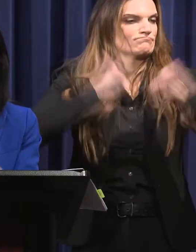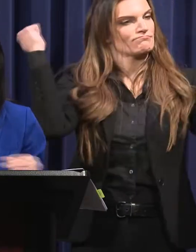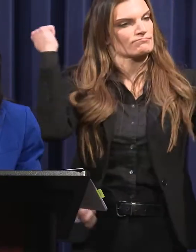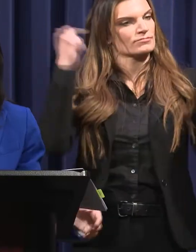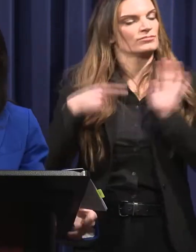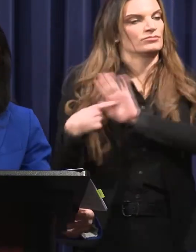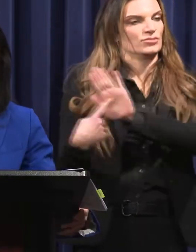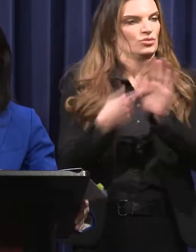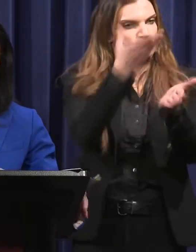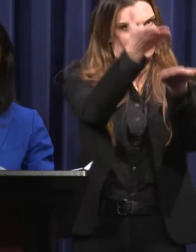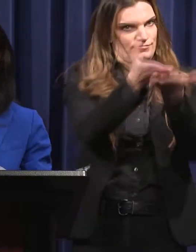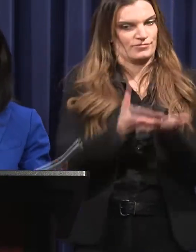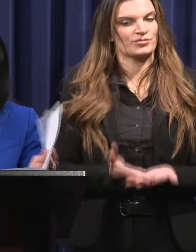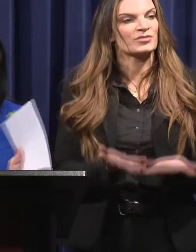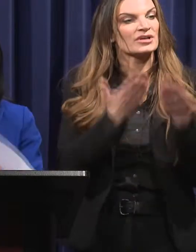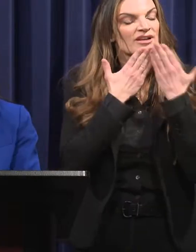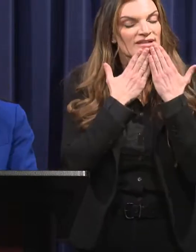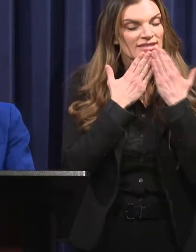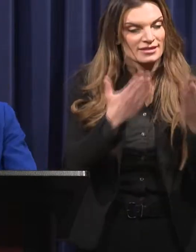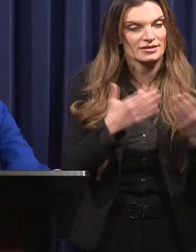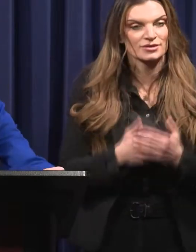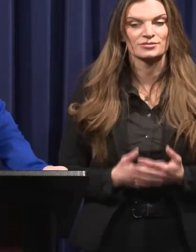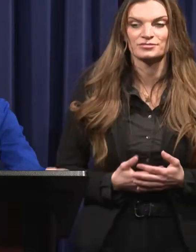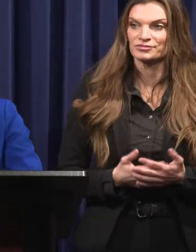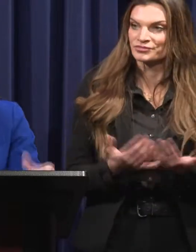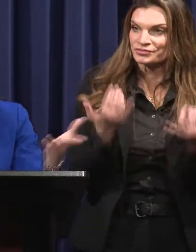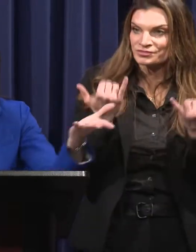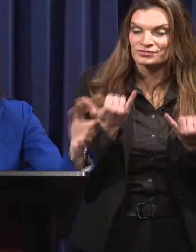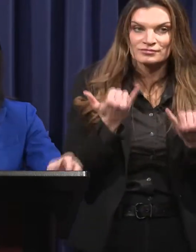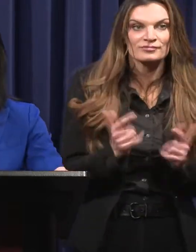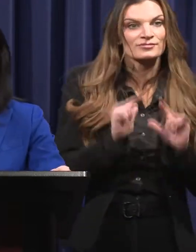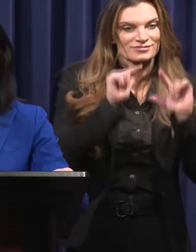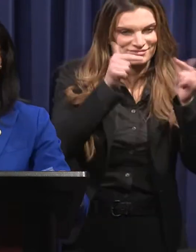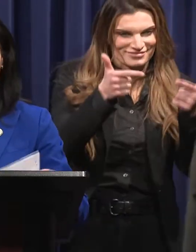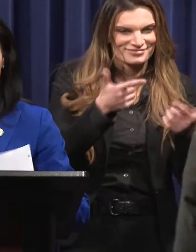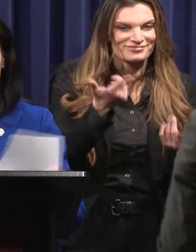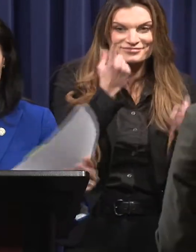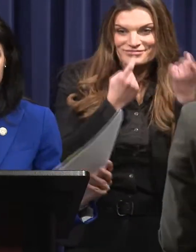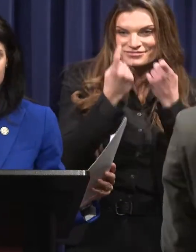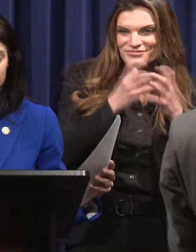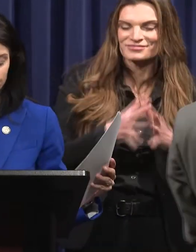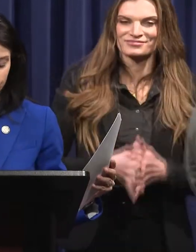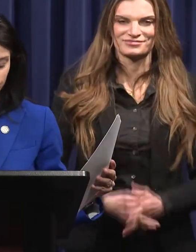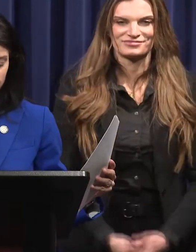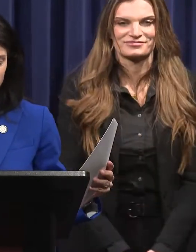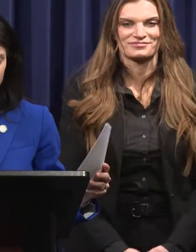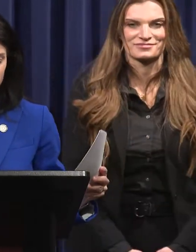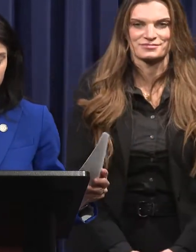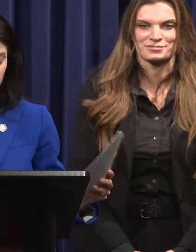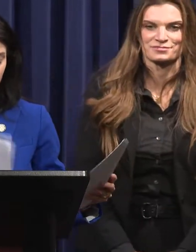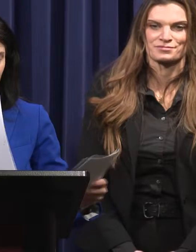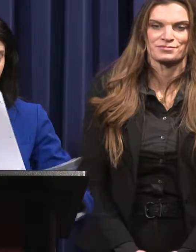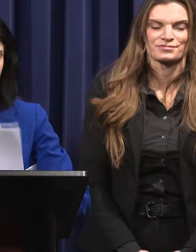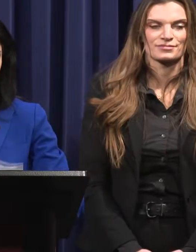system. So thank you, and with that, happy to take some questions.